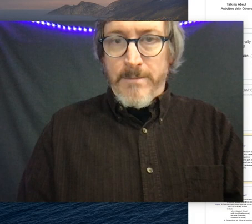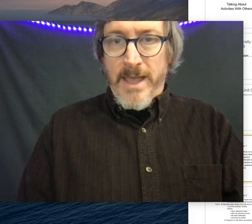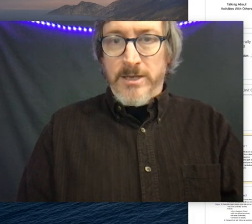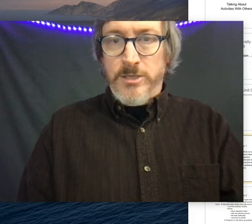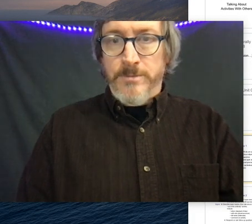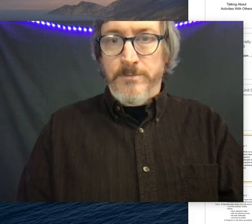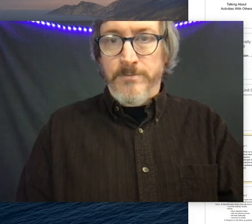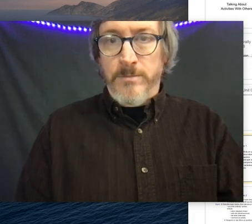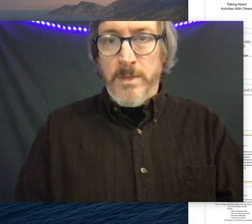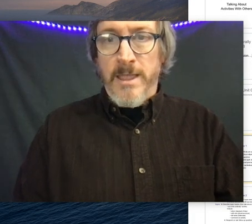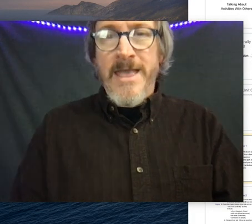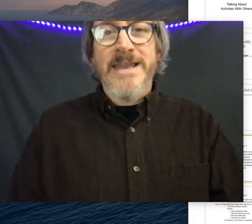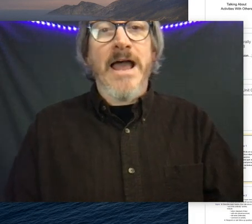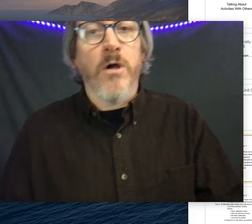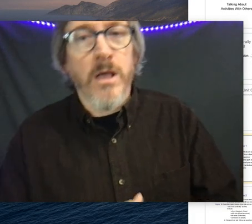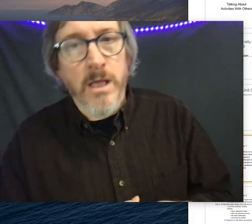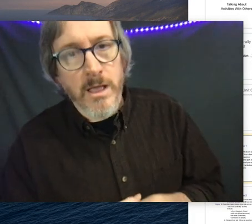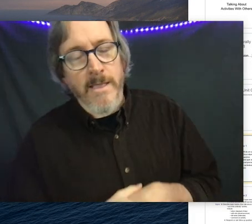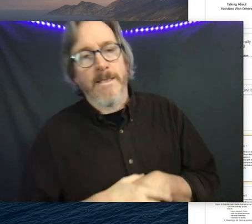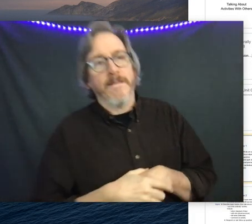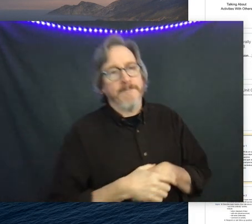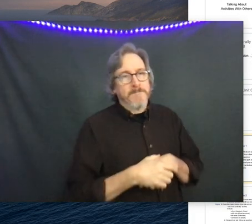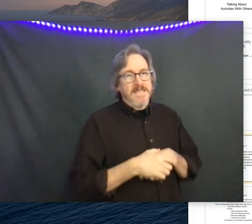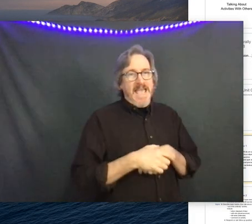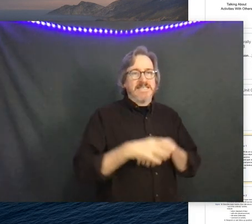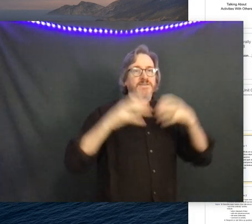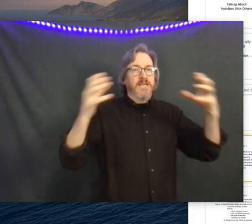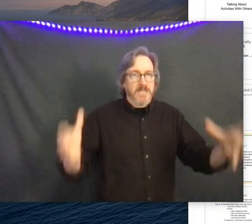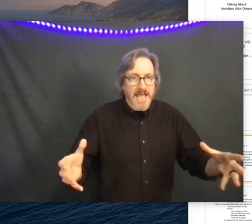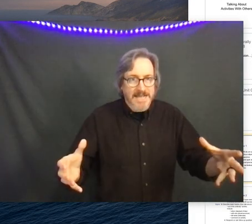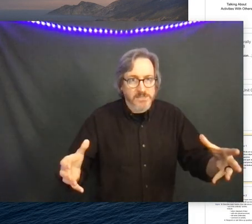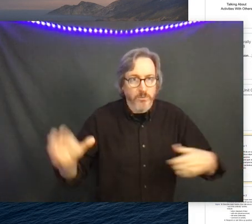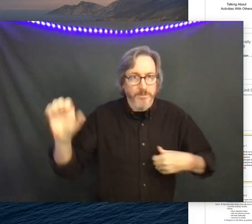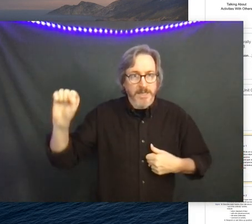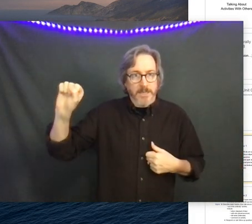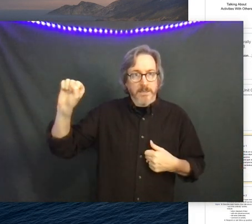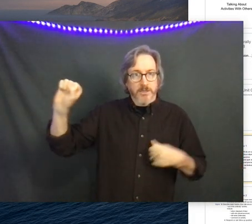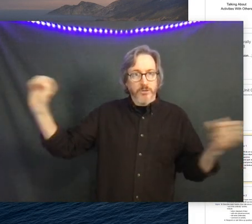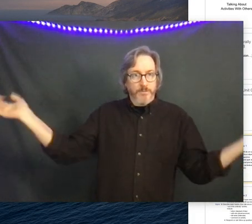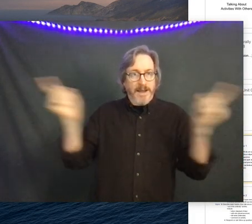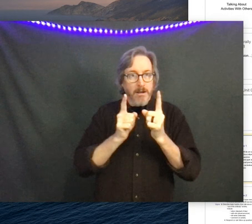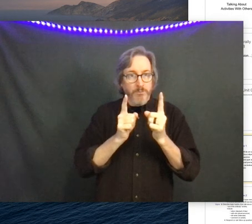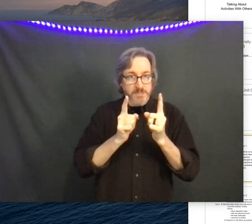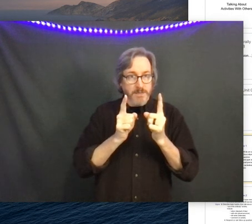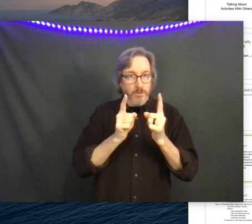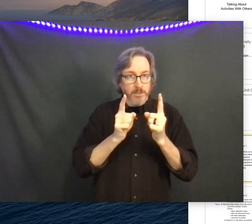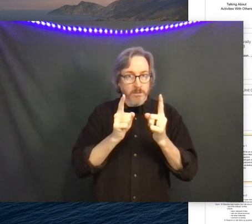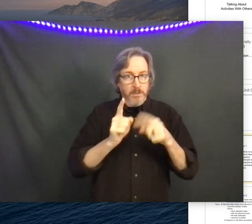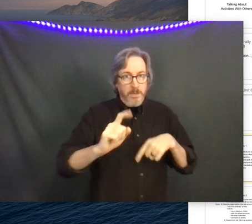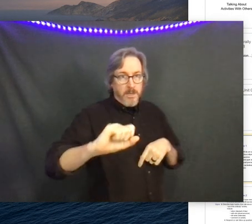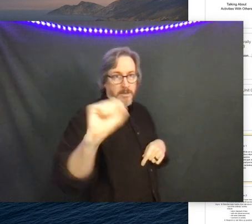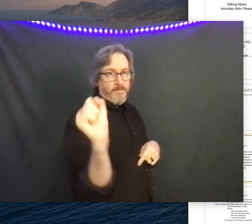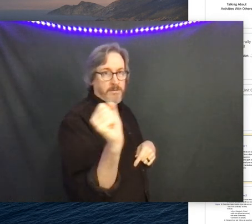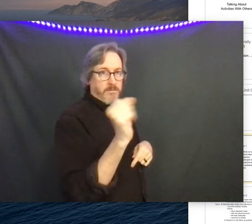make that match. Now, the activity in class would be you'd pair up with someone,